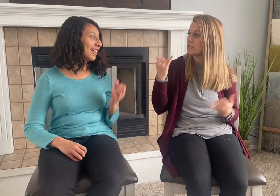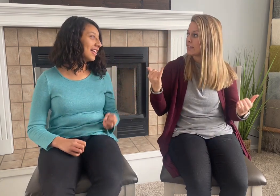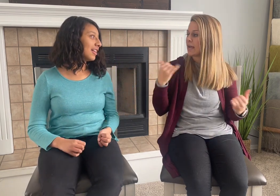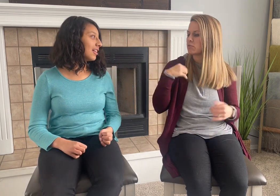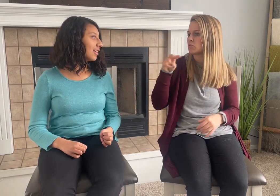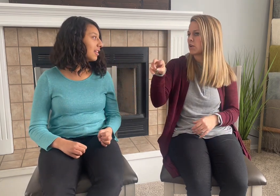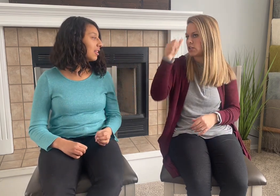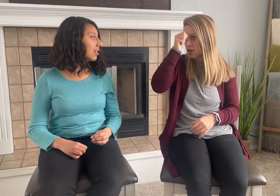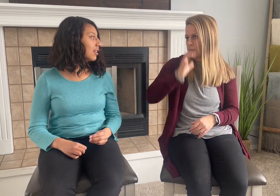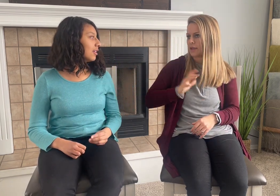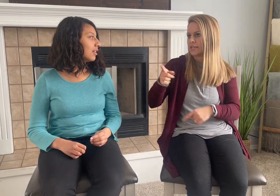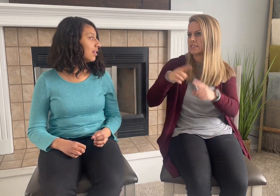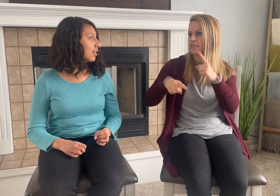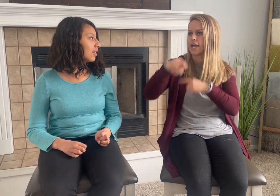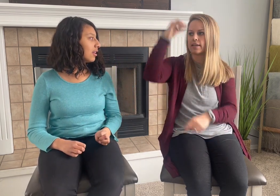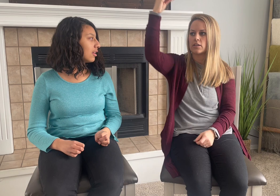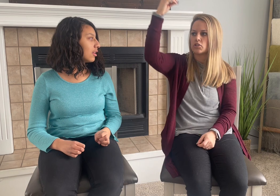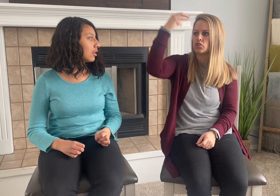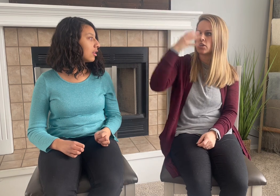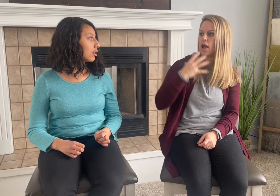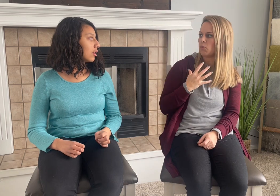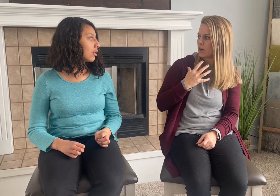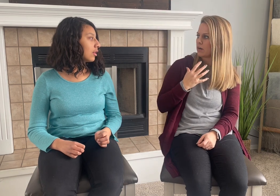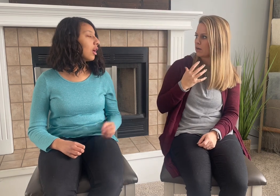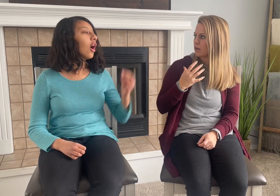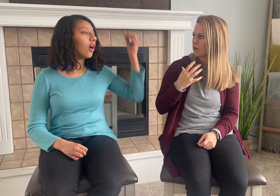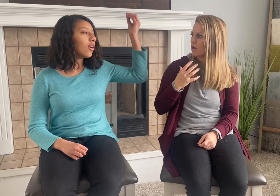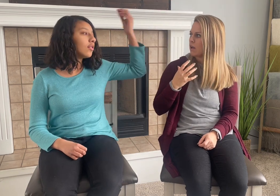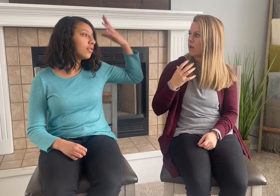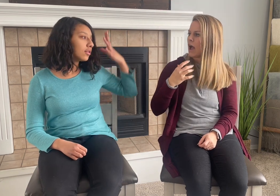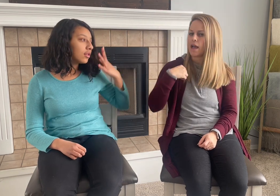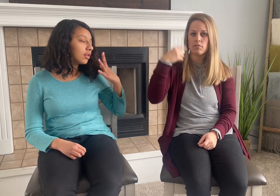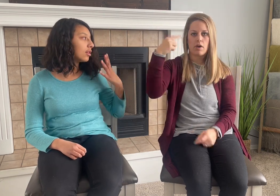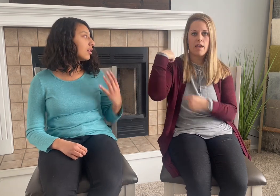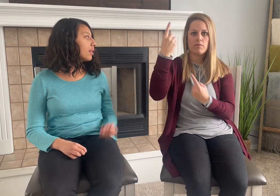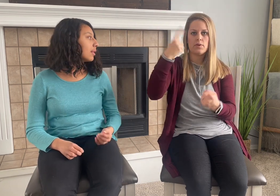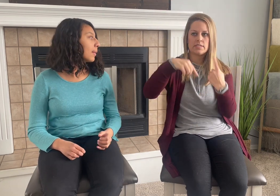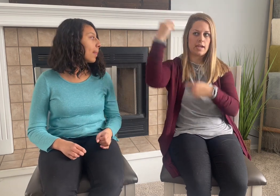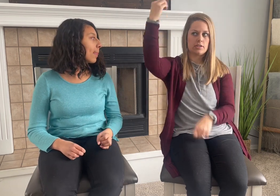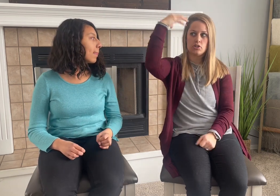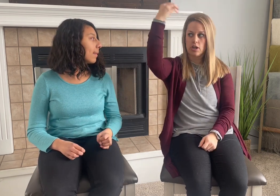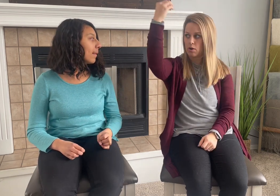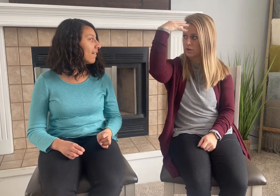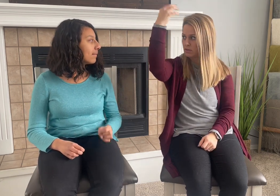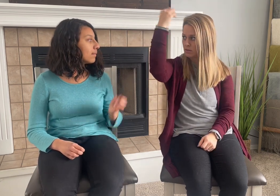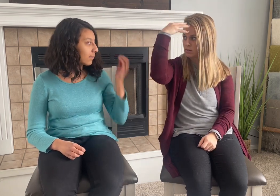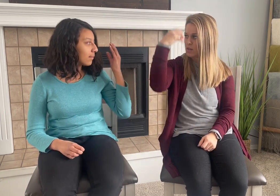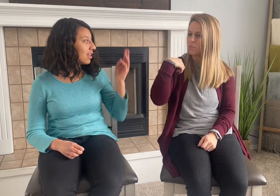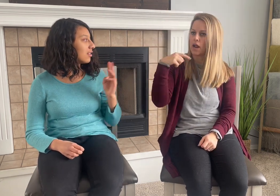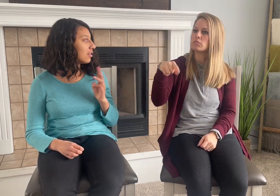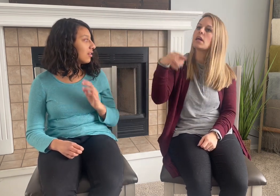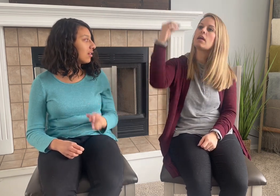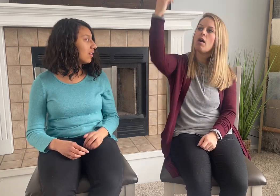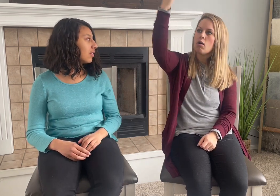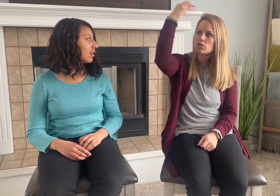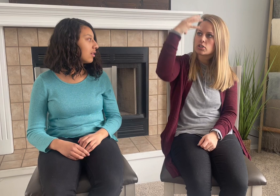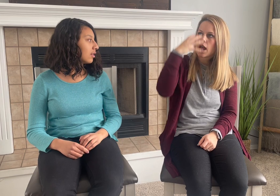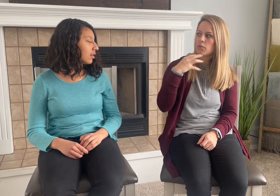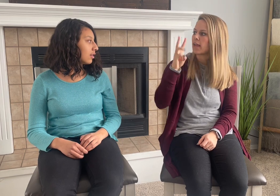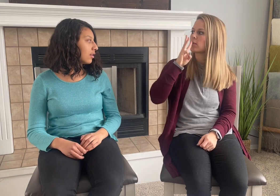today, I was watching a man. He signed shower. I've, I've always signed to shower, but I was like, oh, shower, like